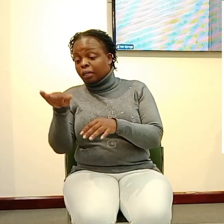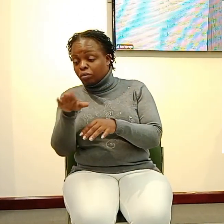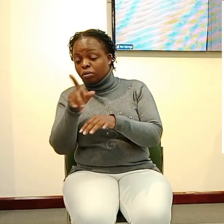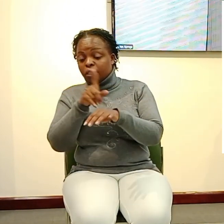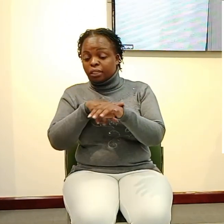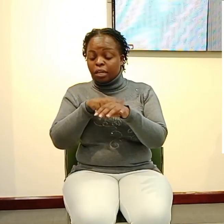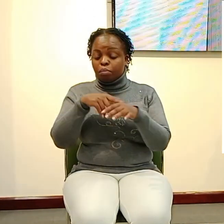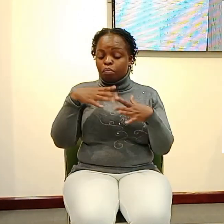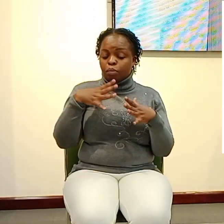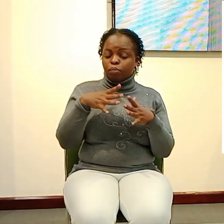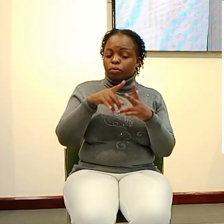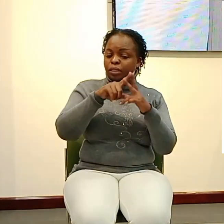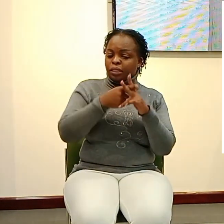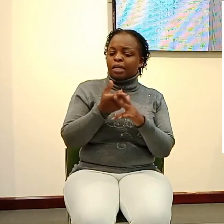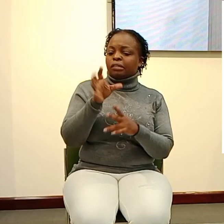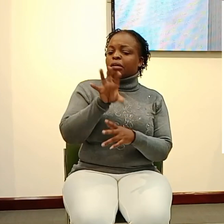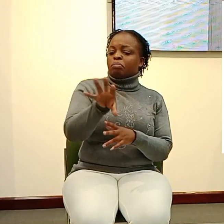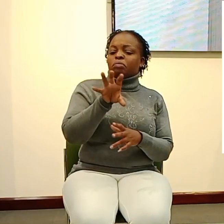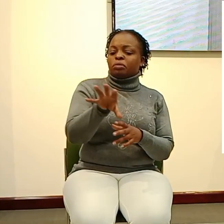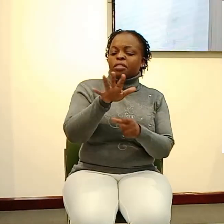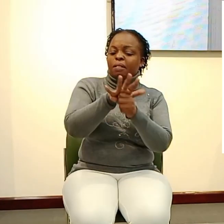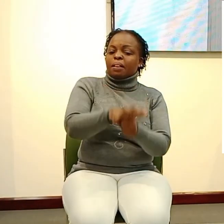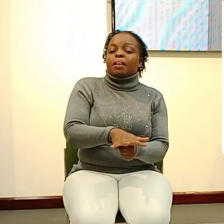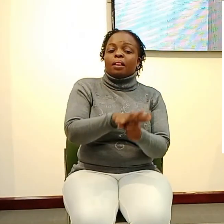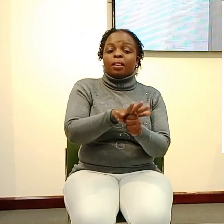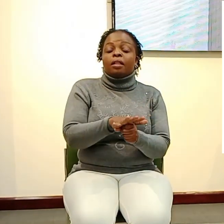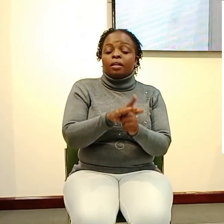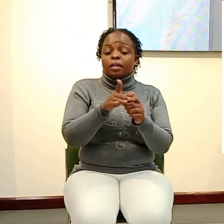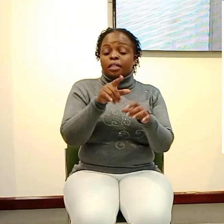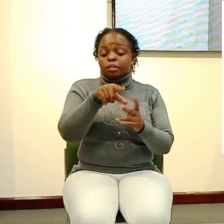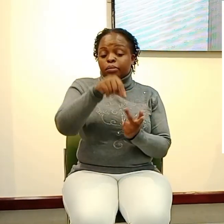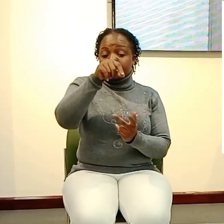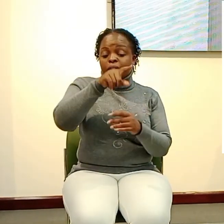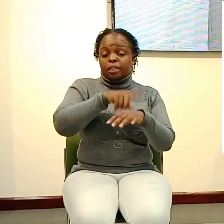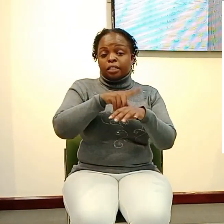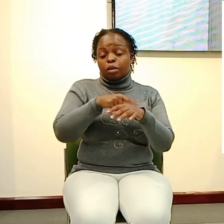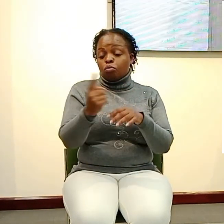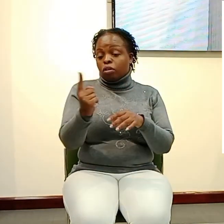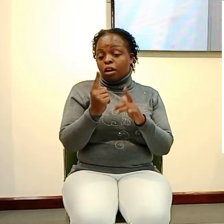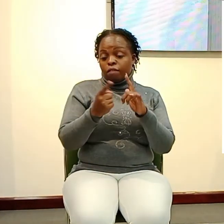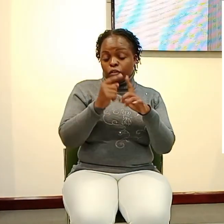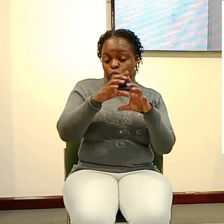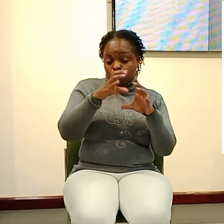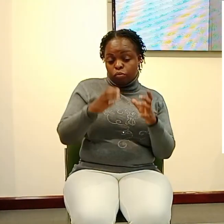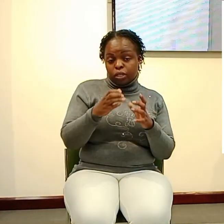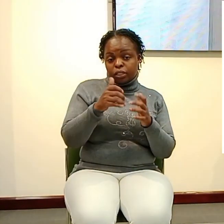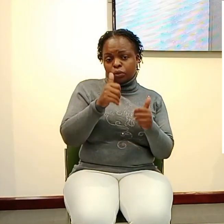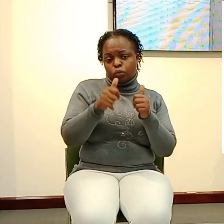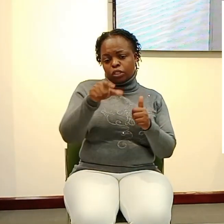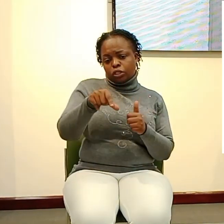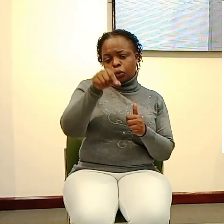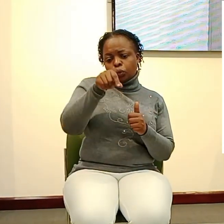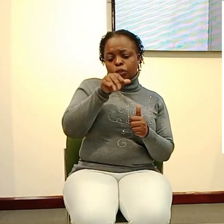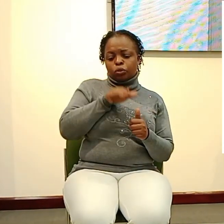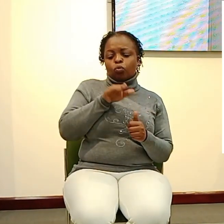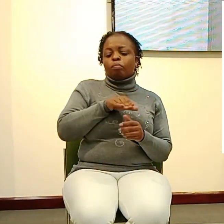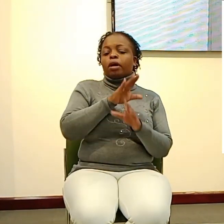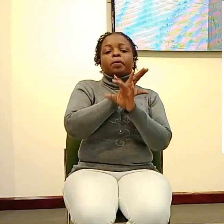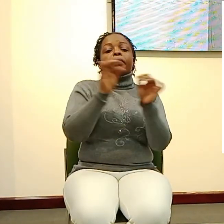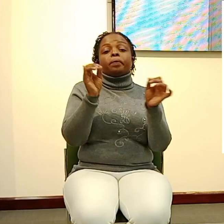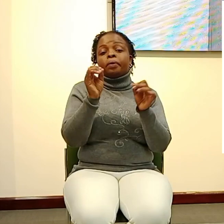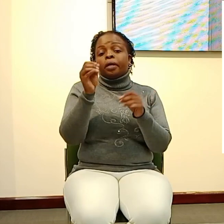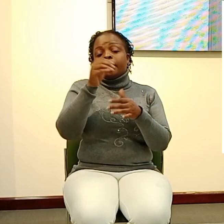people start bashing you. And especially when you come from a community where they have not elected even one woman in